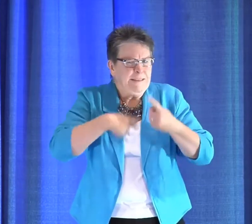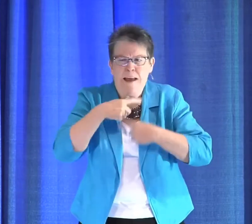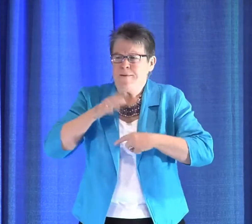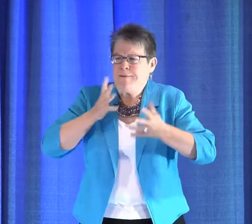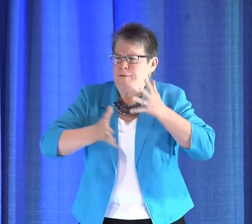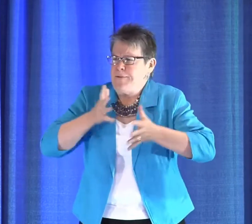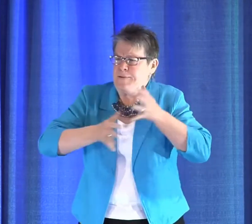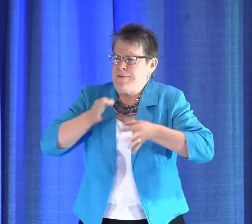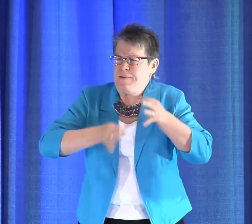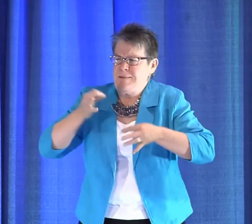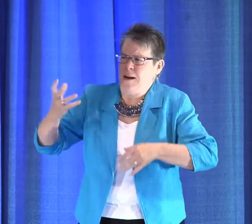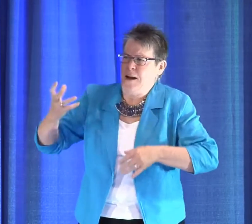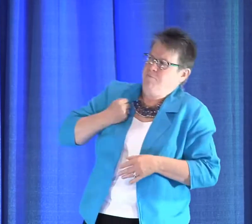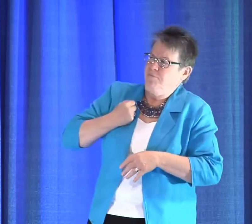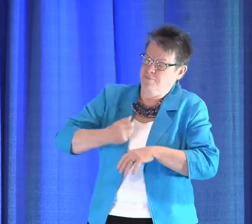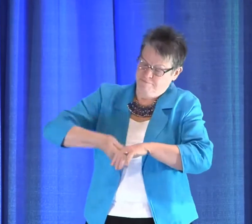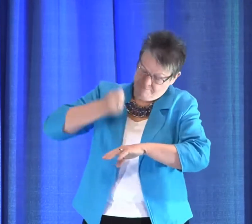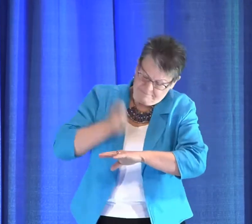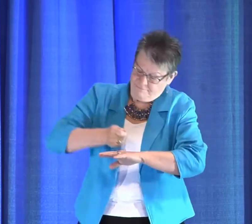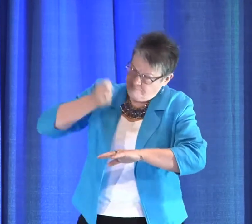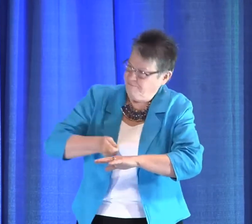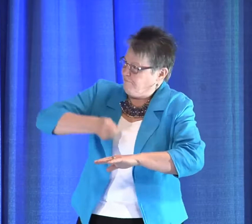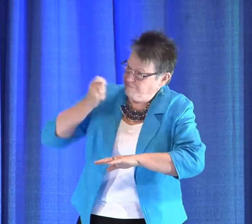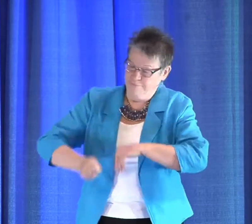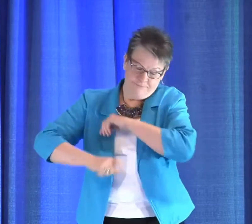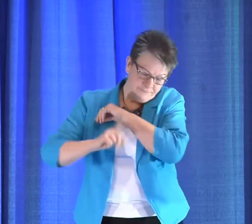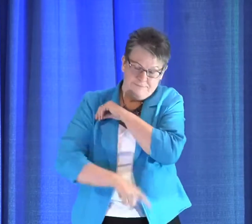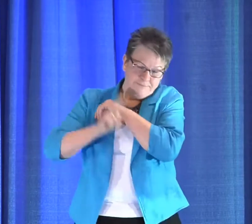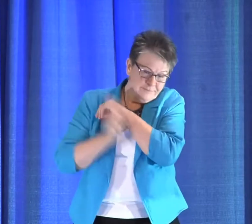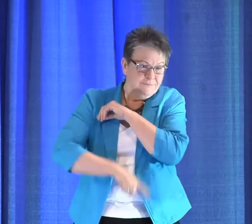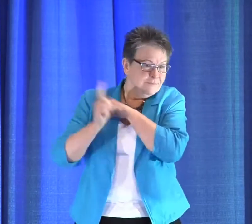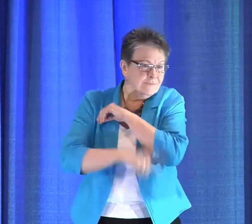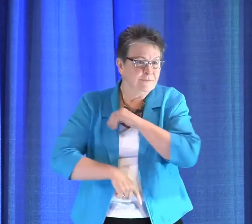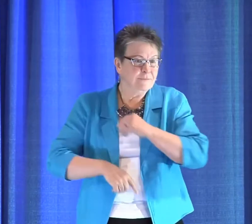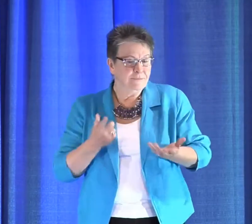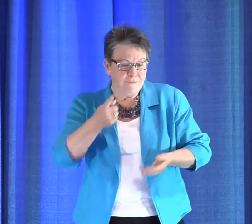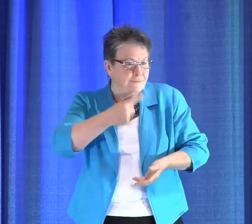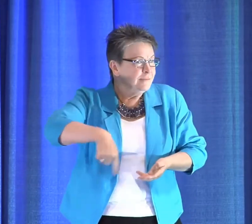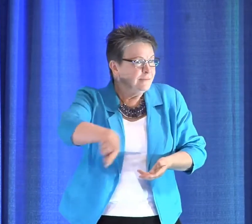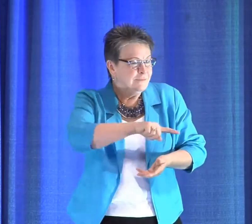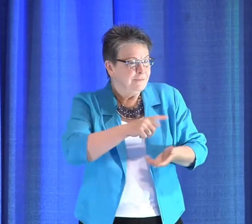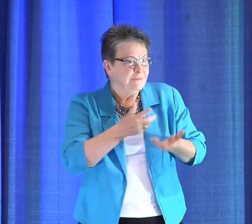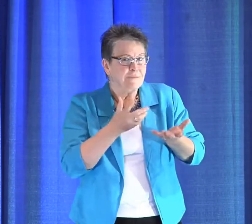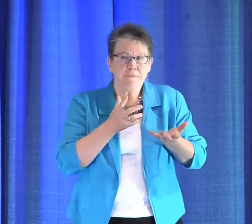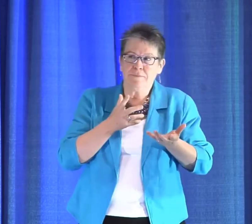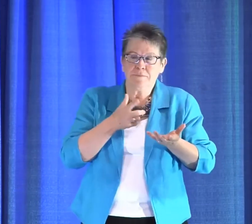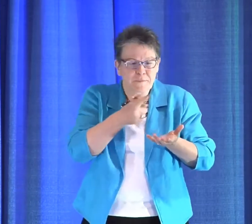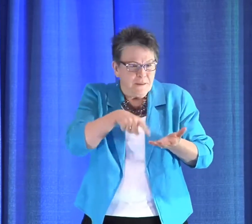deaf students didn't understand, they would come to me and ask me, and we would figure out how to communicate in some form